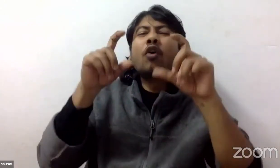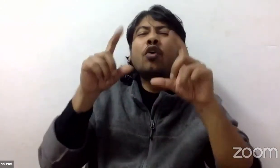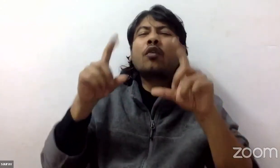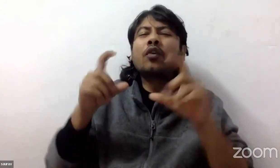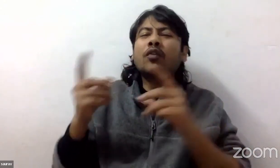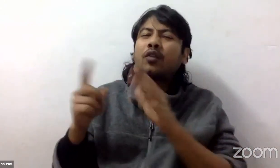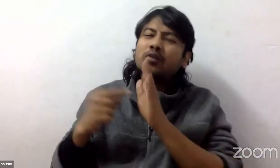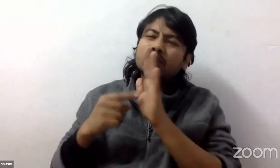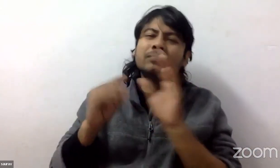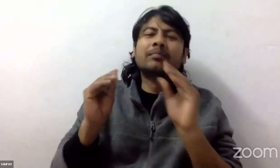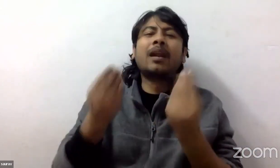WhatsApp group.